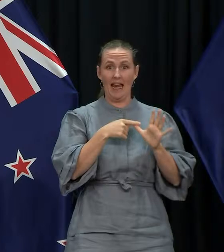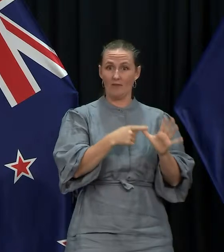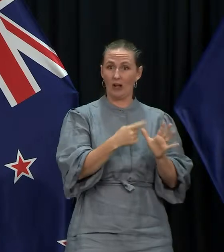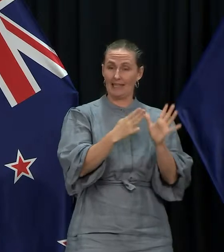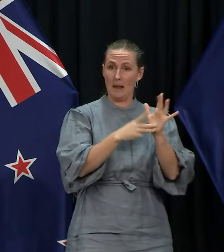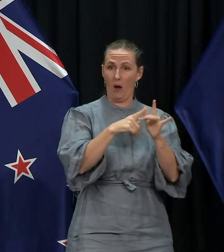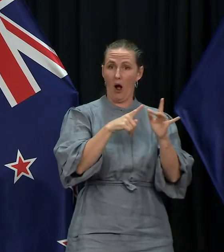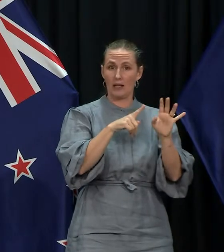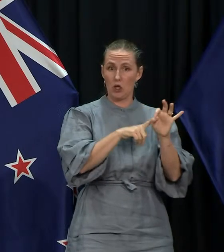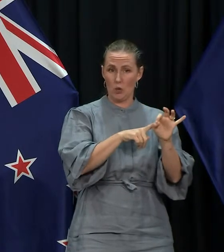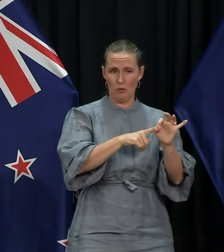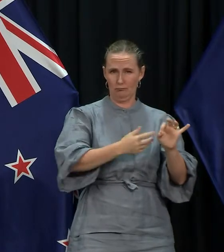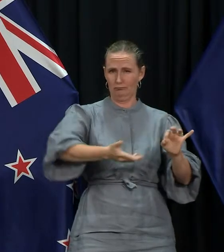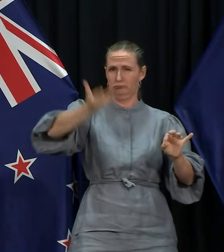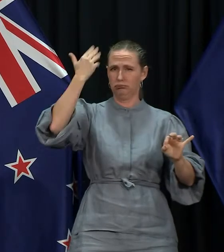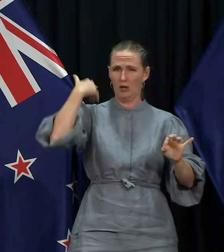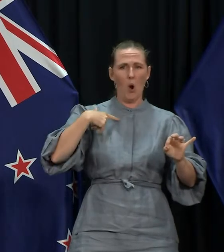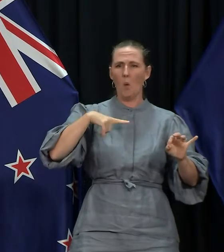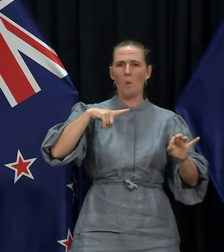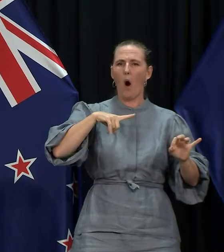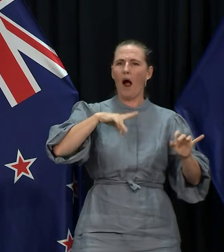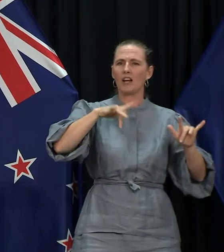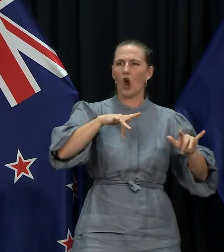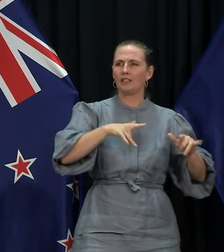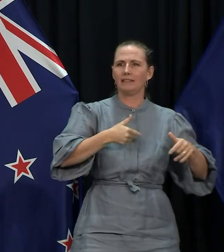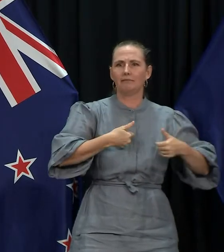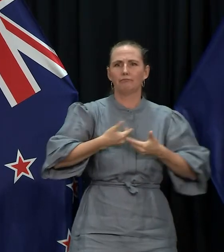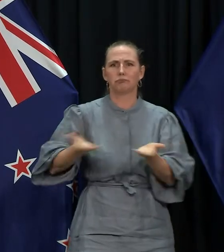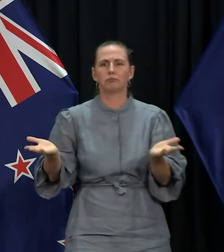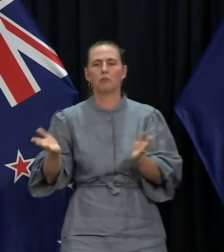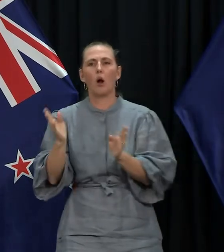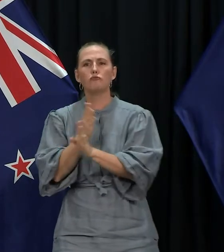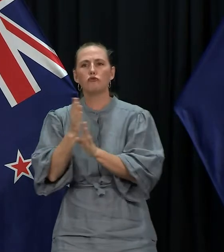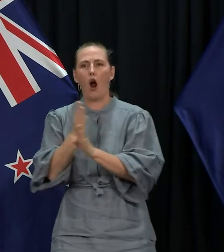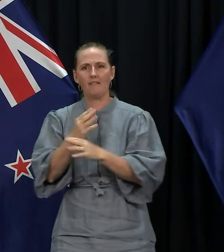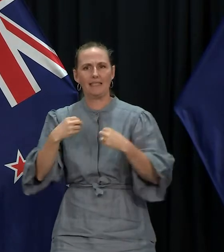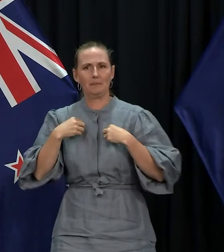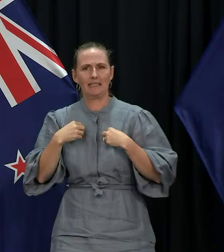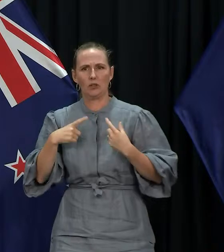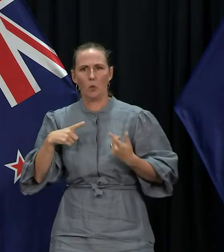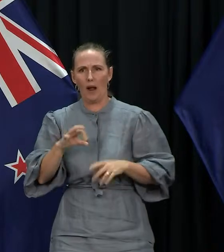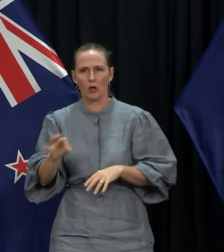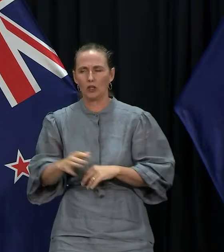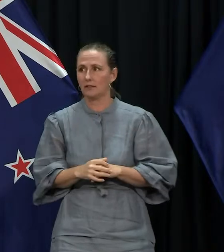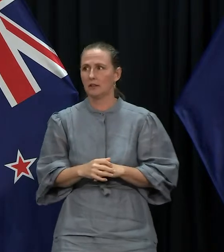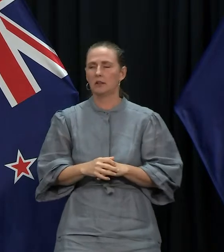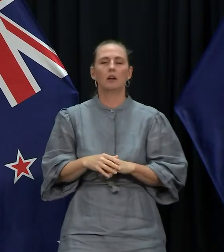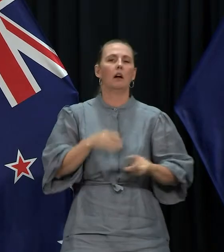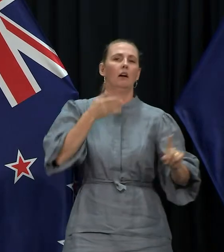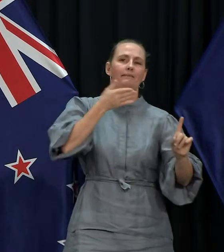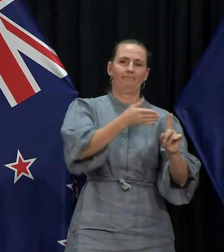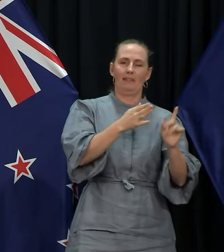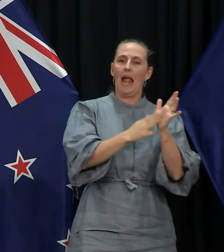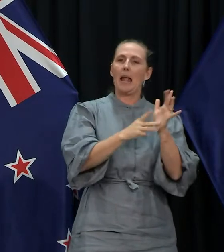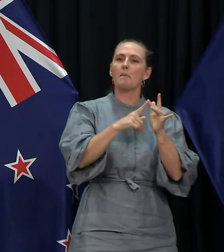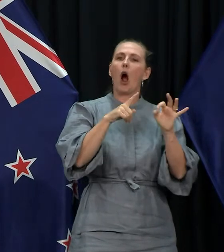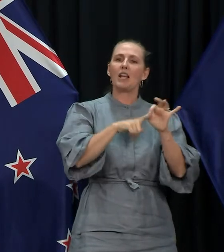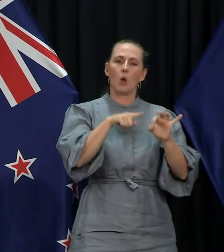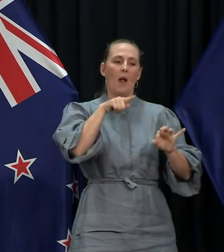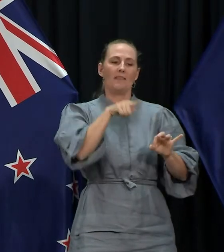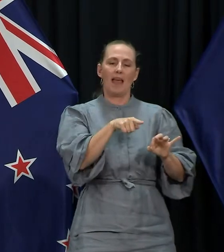into sort of the private sector? That was a very specific review of ventilation for